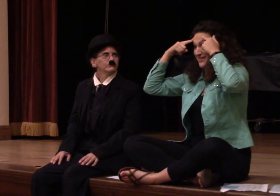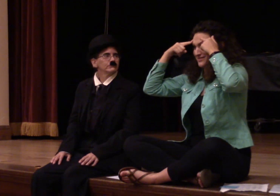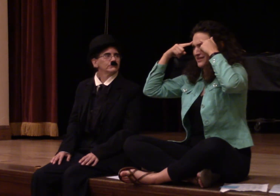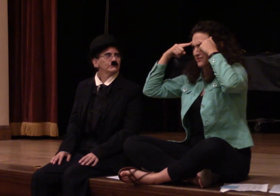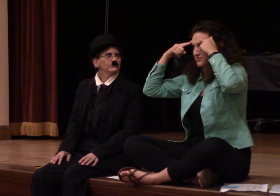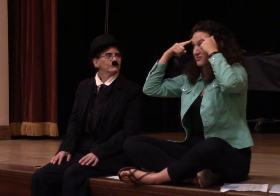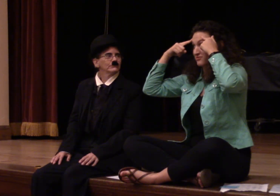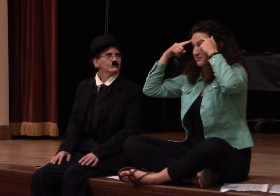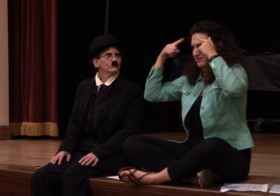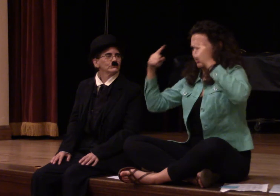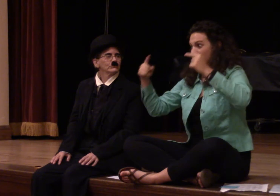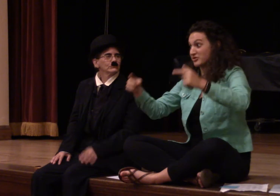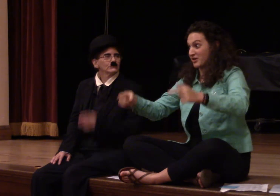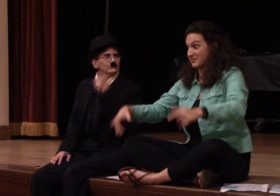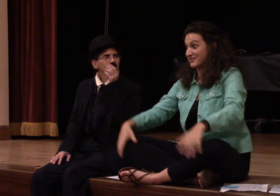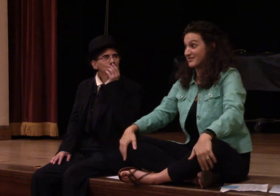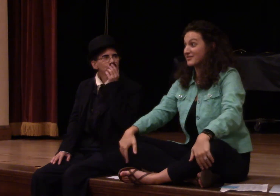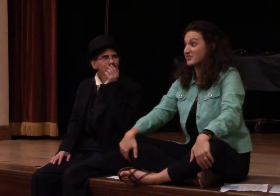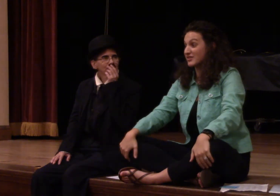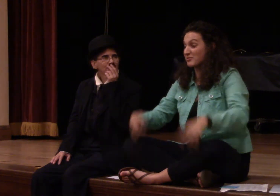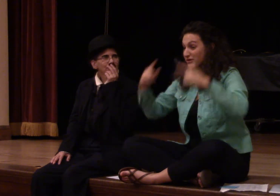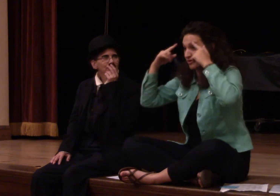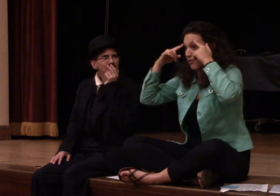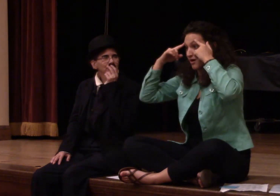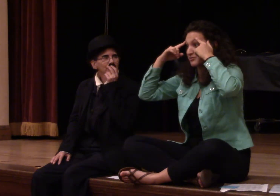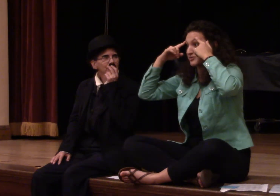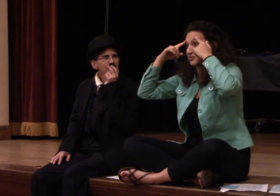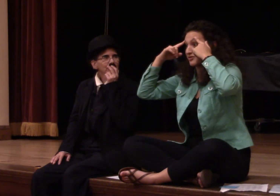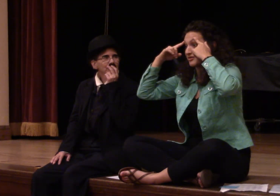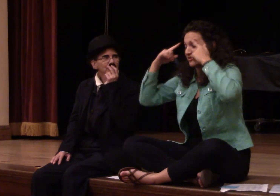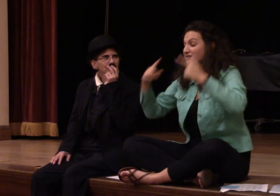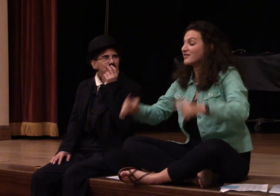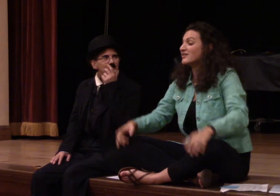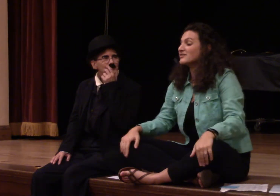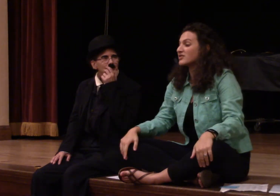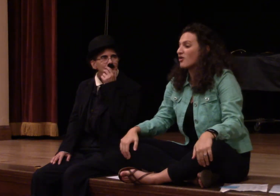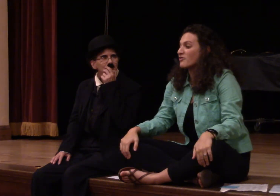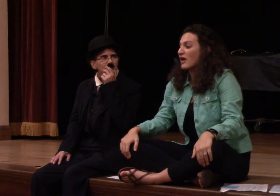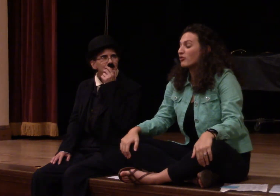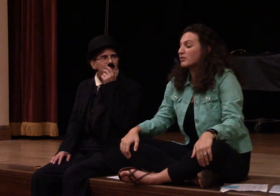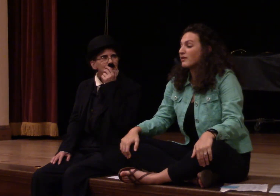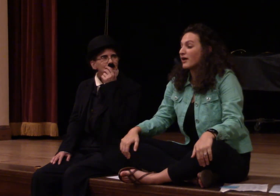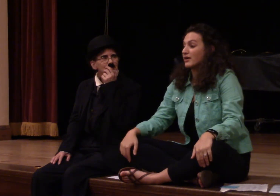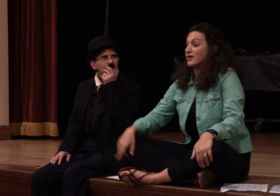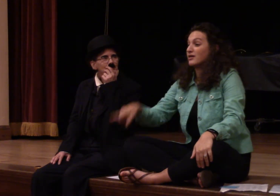That's why we do push-ups, because those eyebrows go up too. So that would be like,